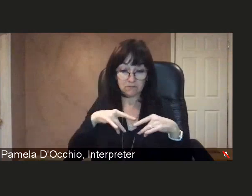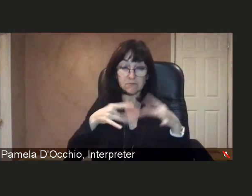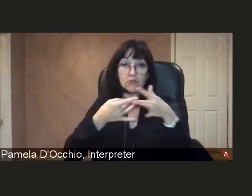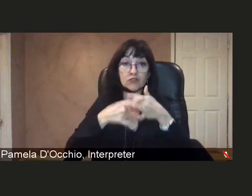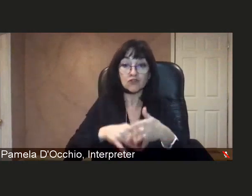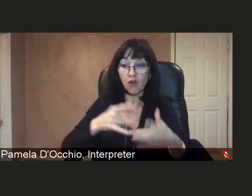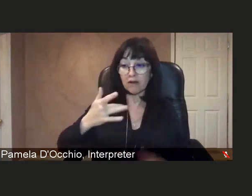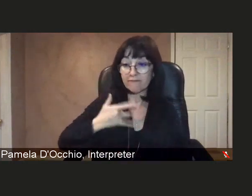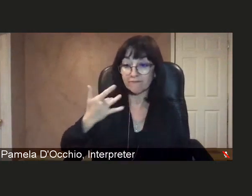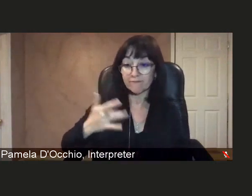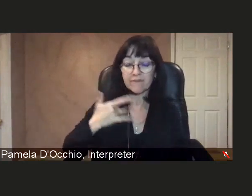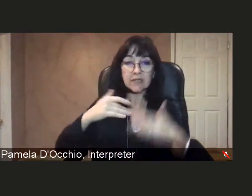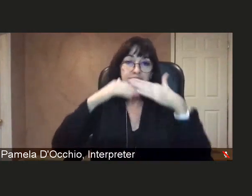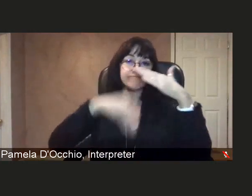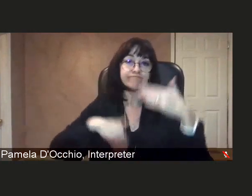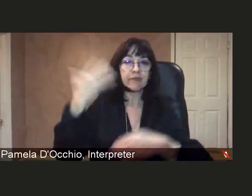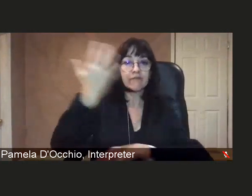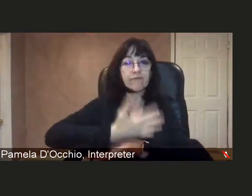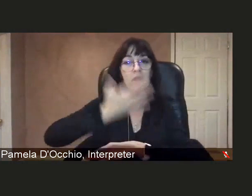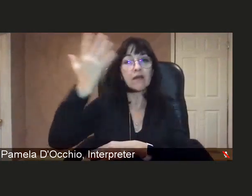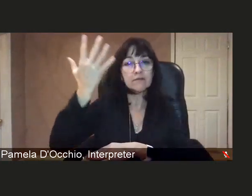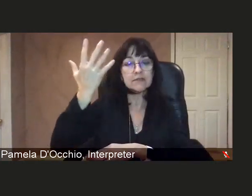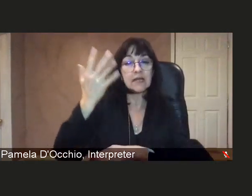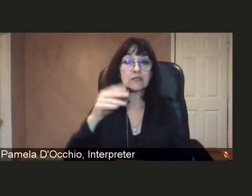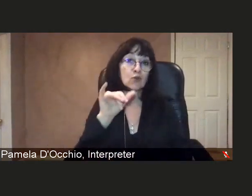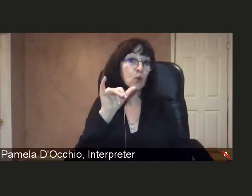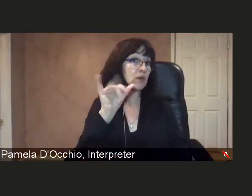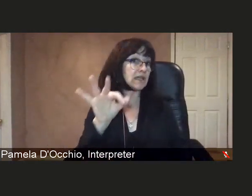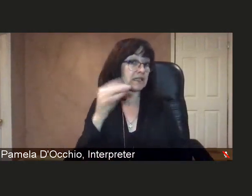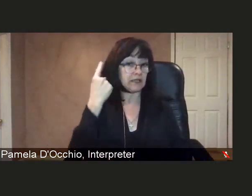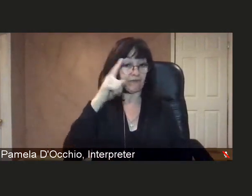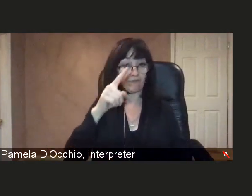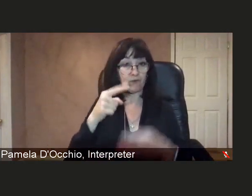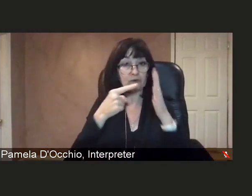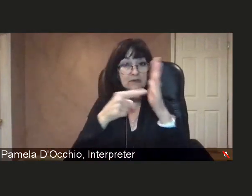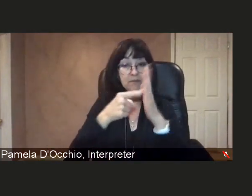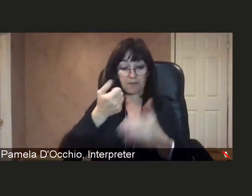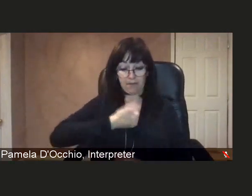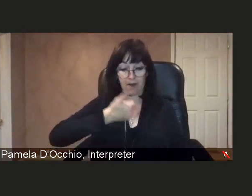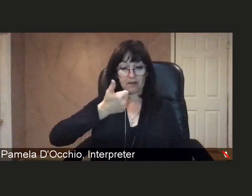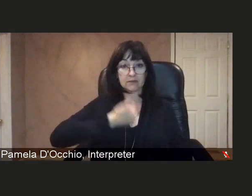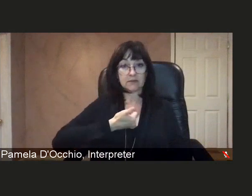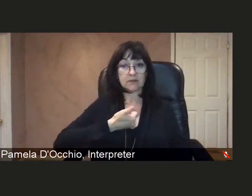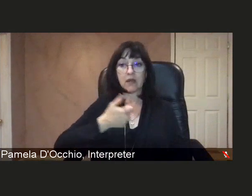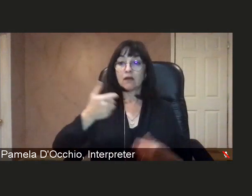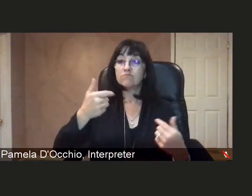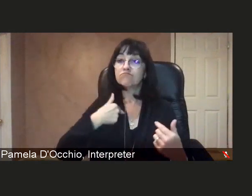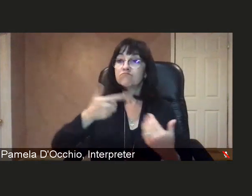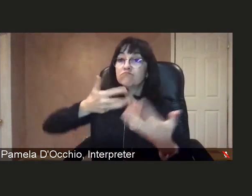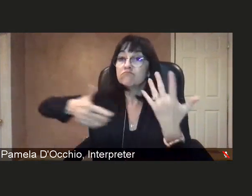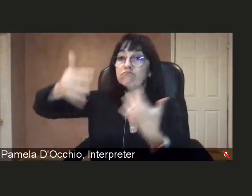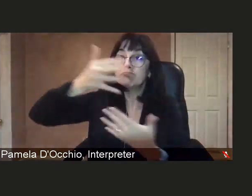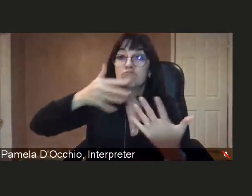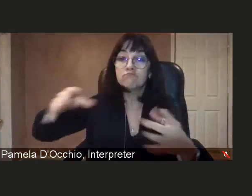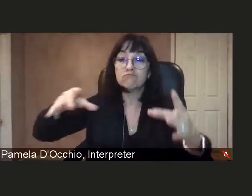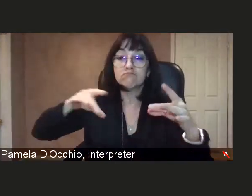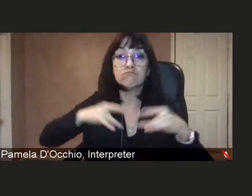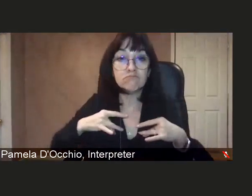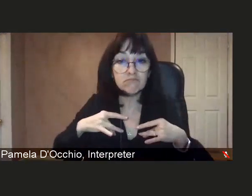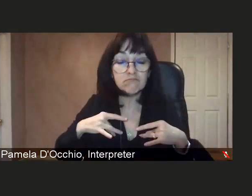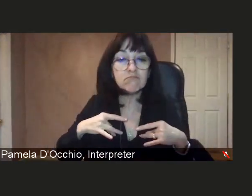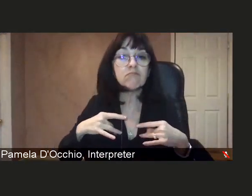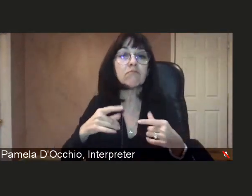the virus today, probably on average, I would have symptoms generally by this weekend,